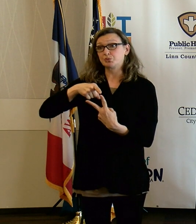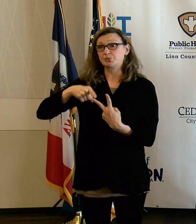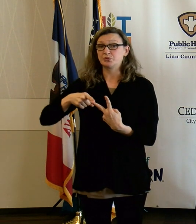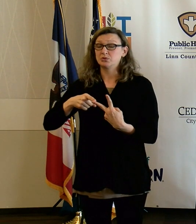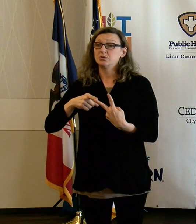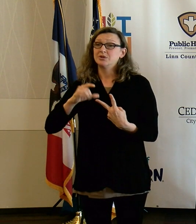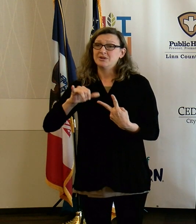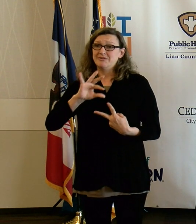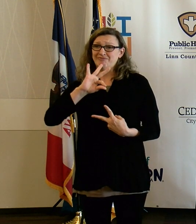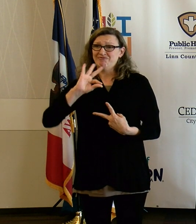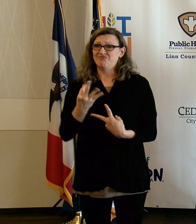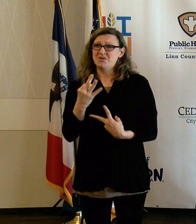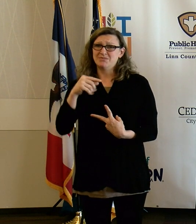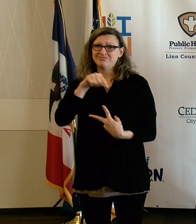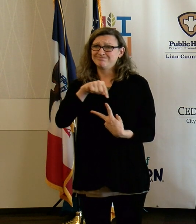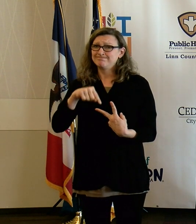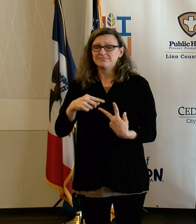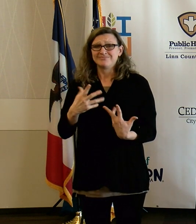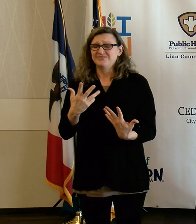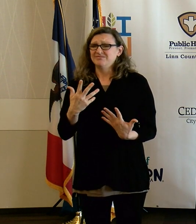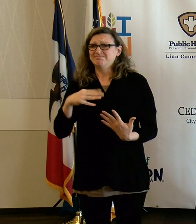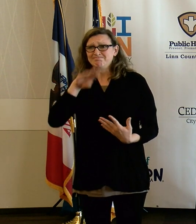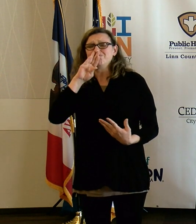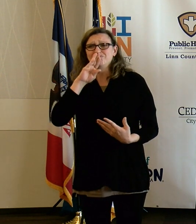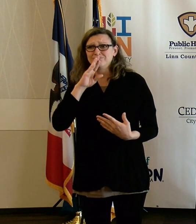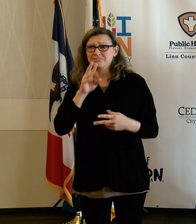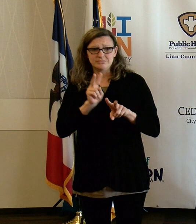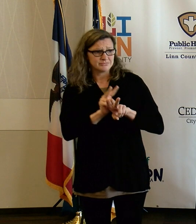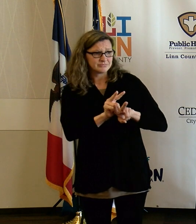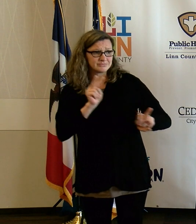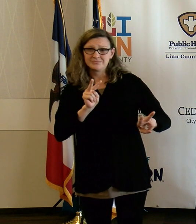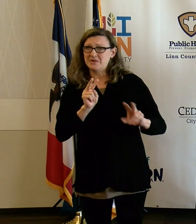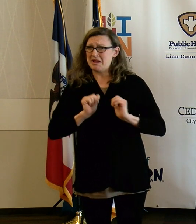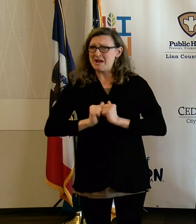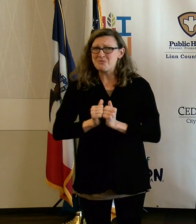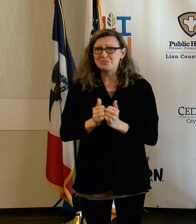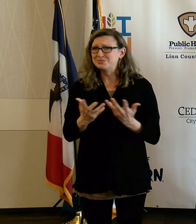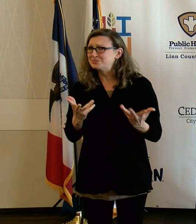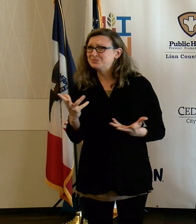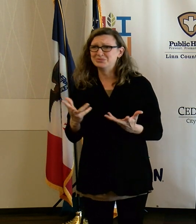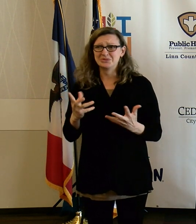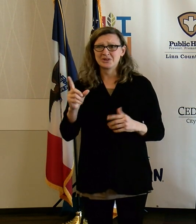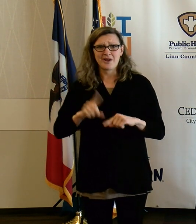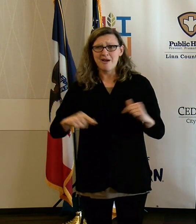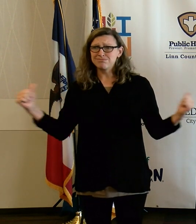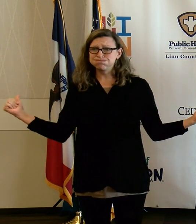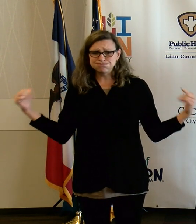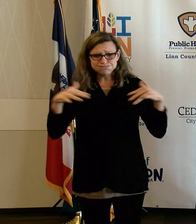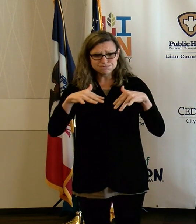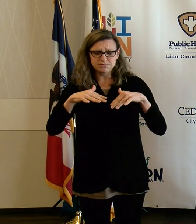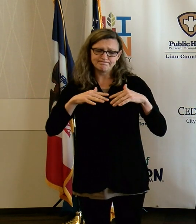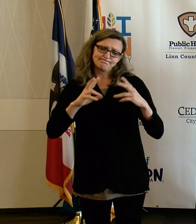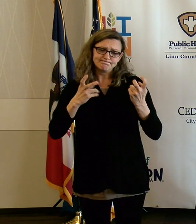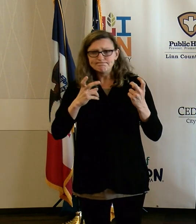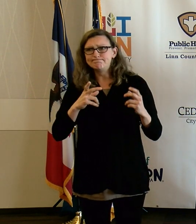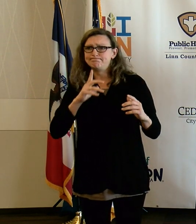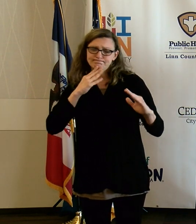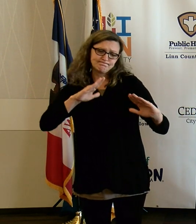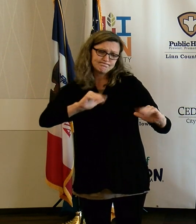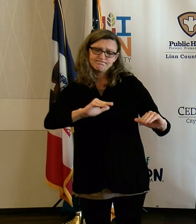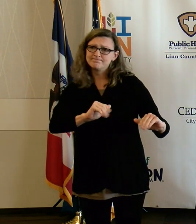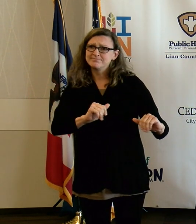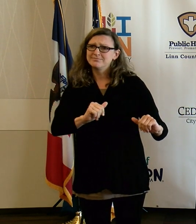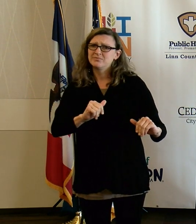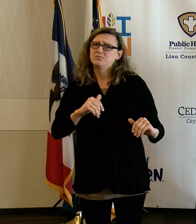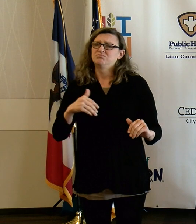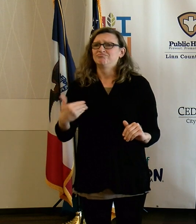respects. Many friends and families were not able to say goodbye. And it is for these reasons that we are all working